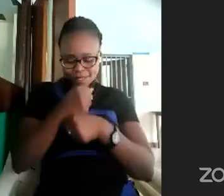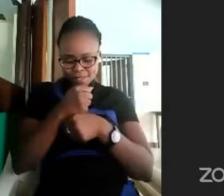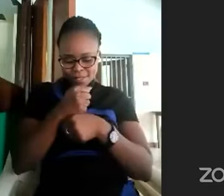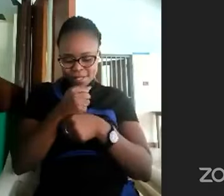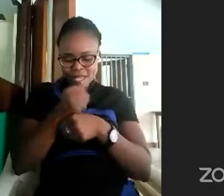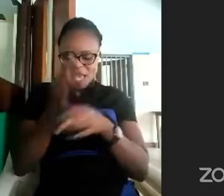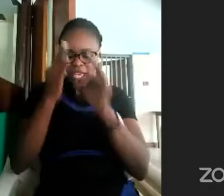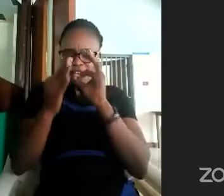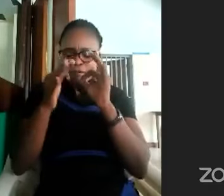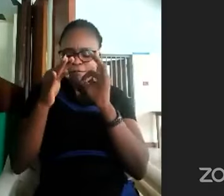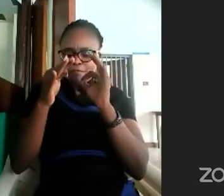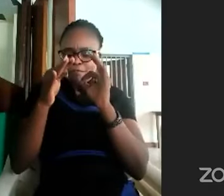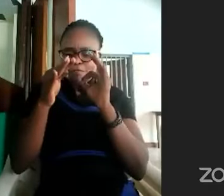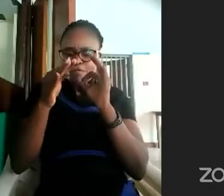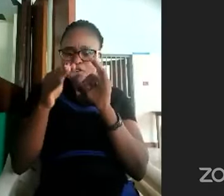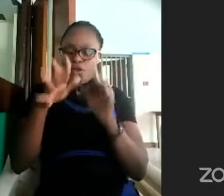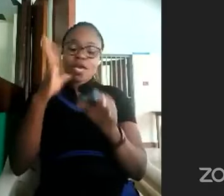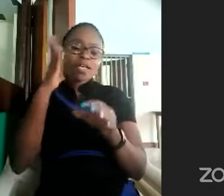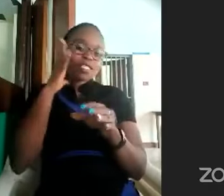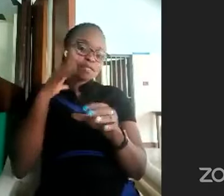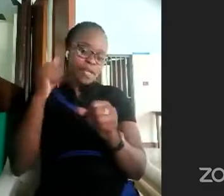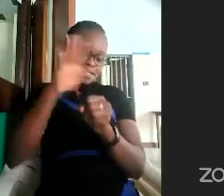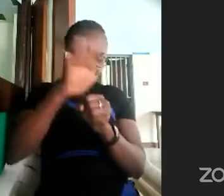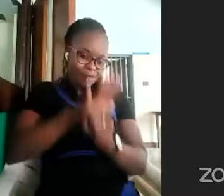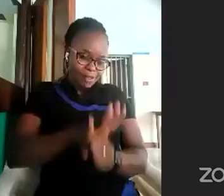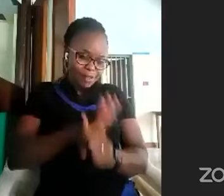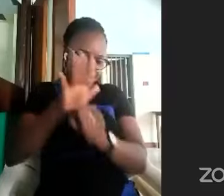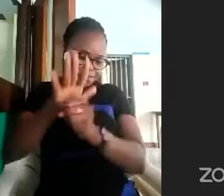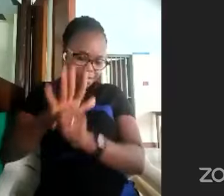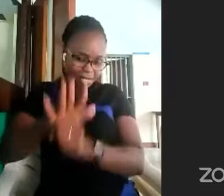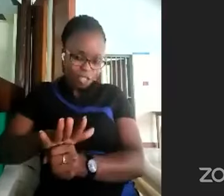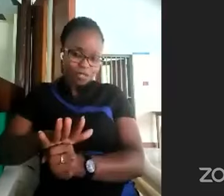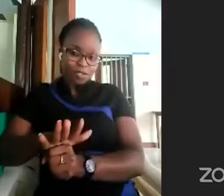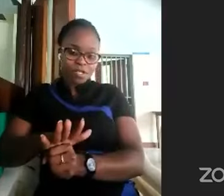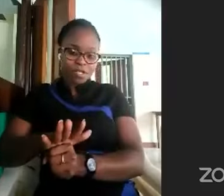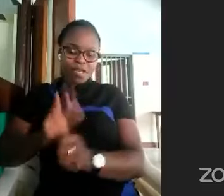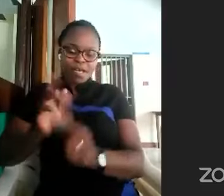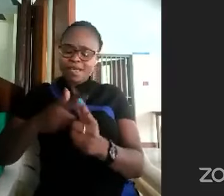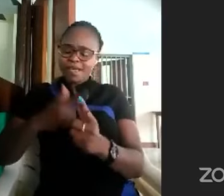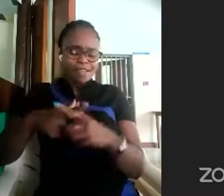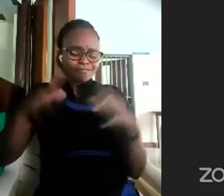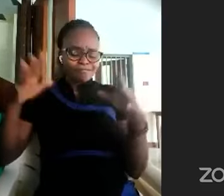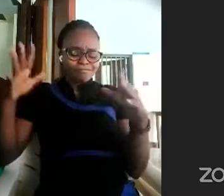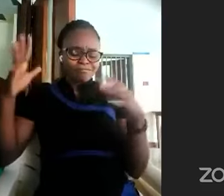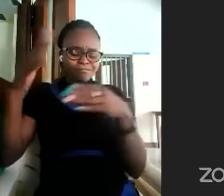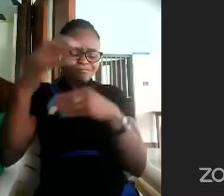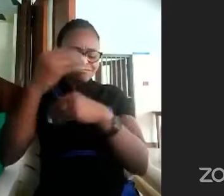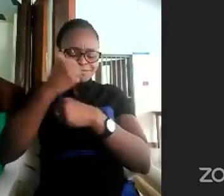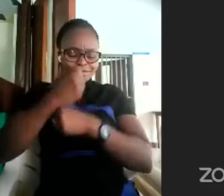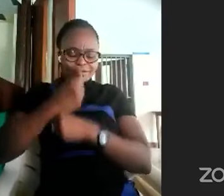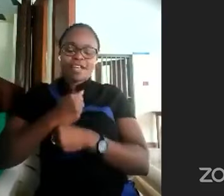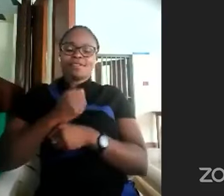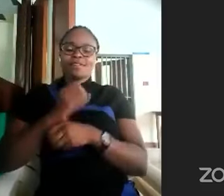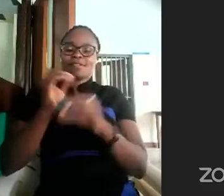who has felt like somebody is trying to dehumanize them wouldn't want to be in such a position again. Having gone